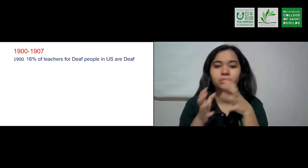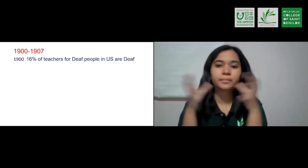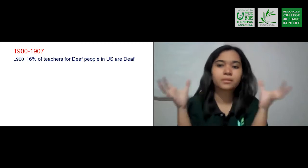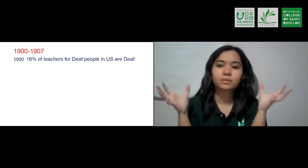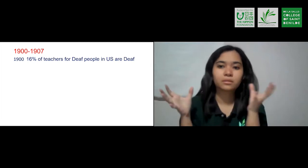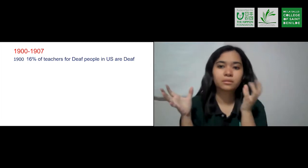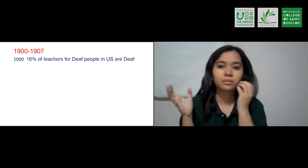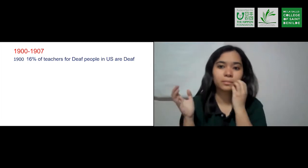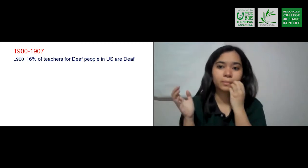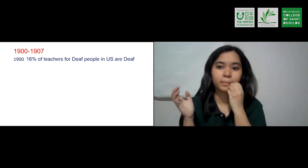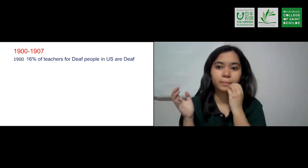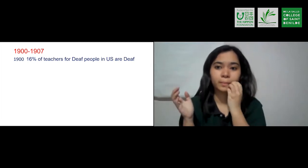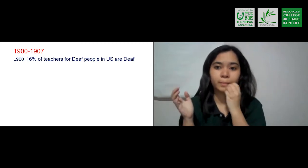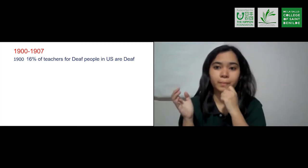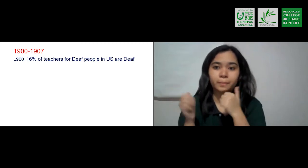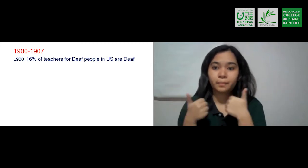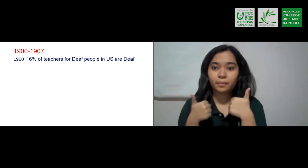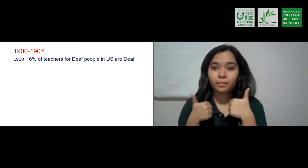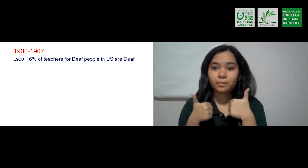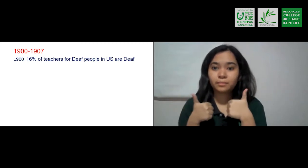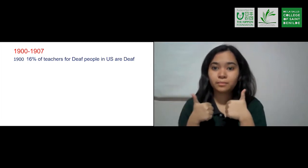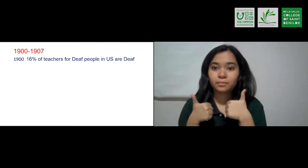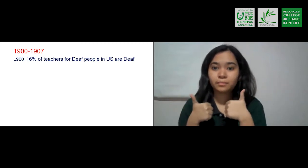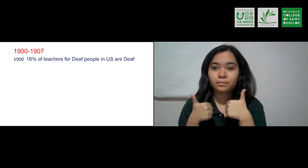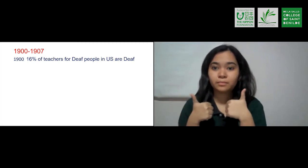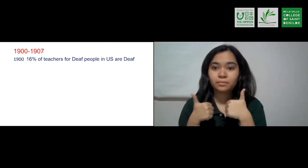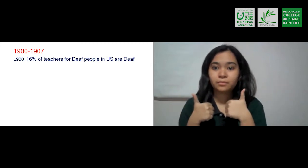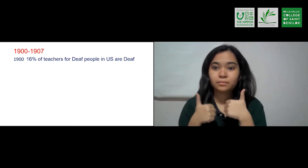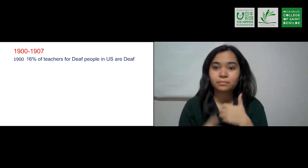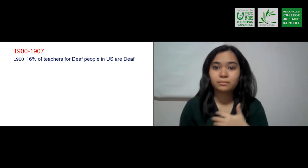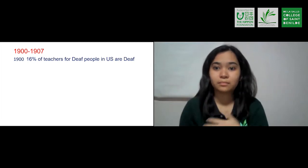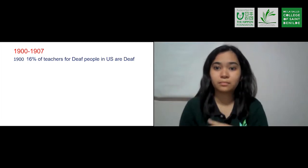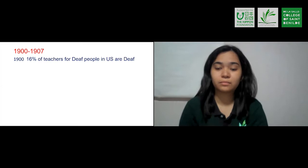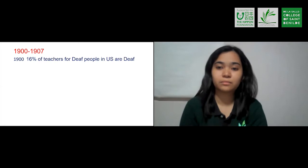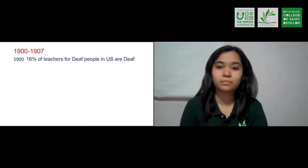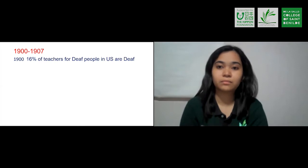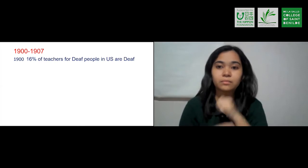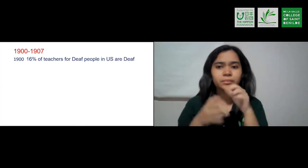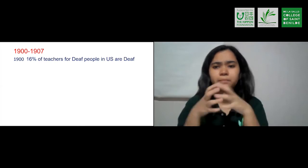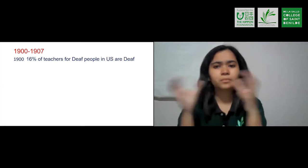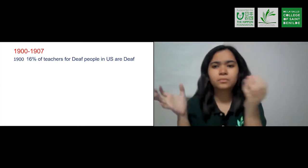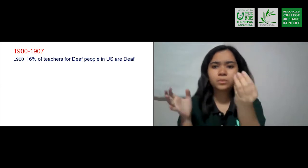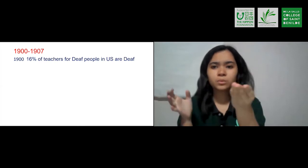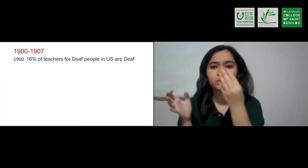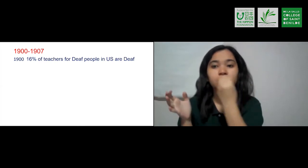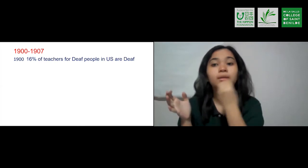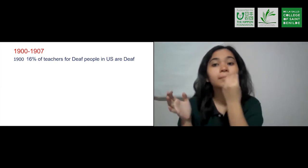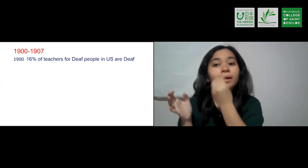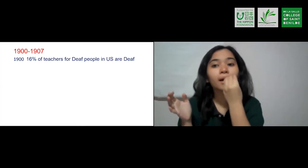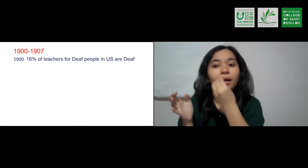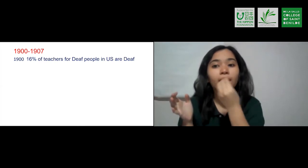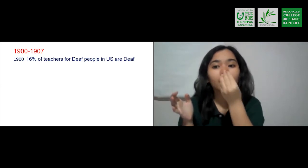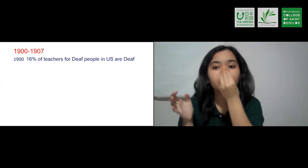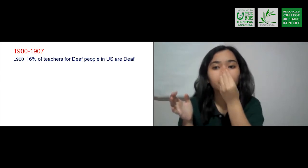oralism started to, the oralism was not much. Oralism was still